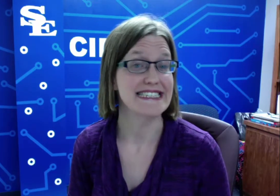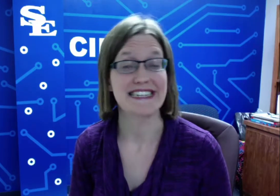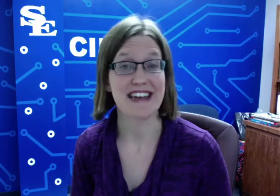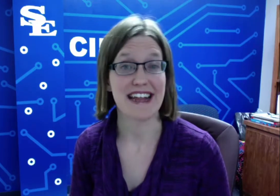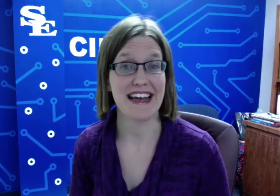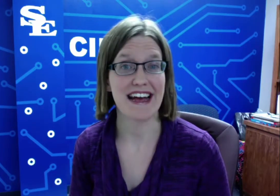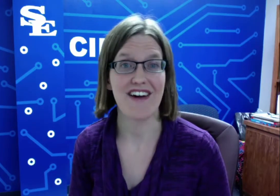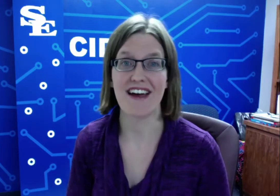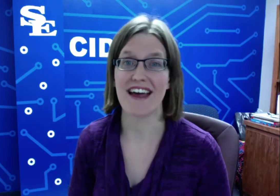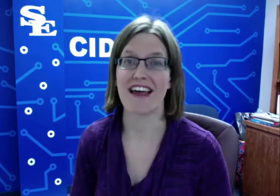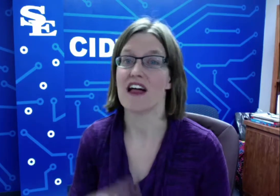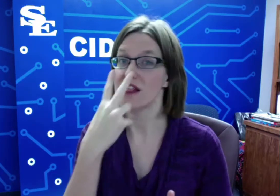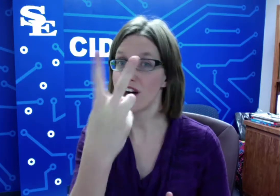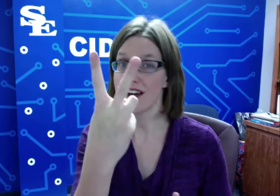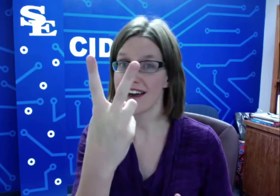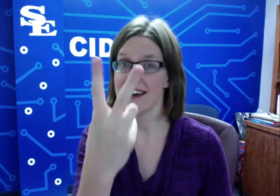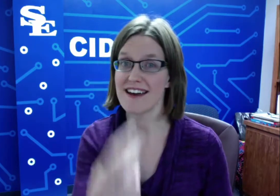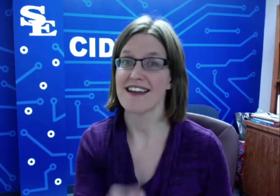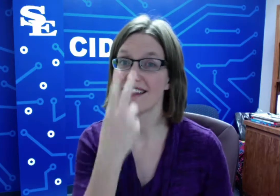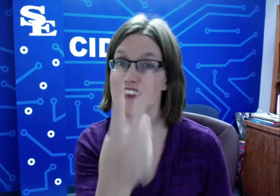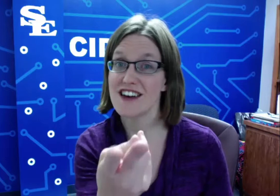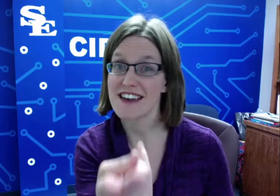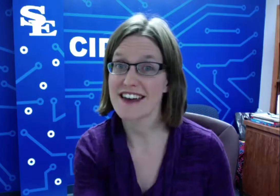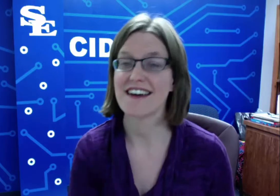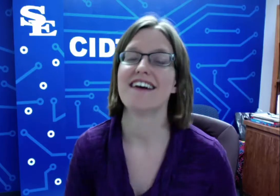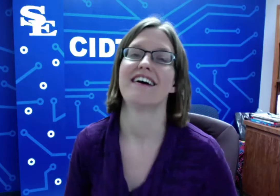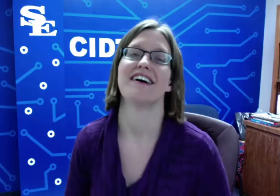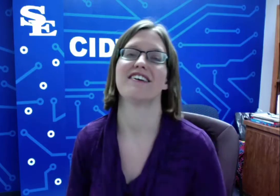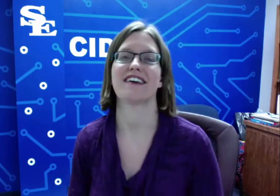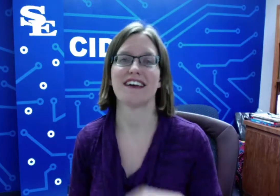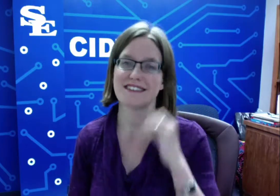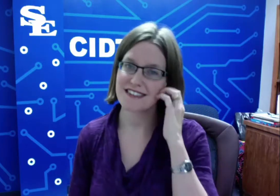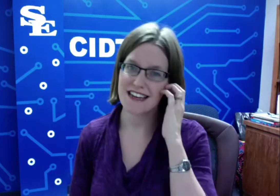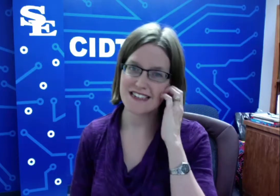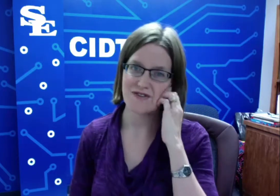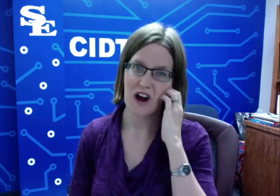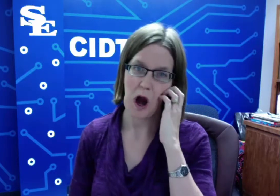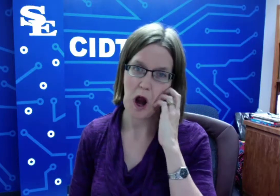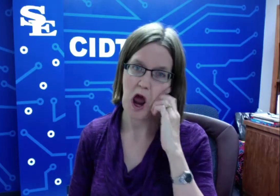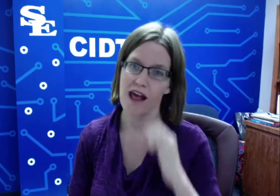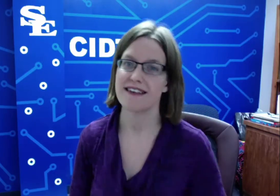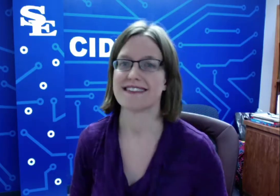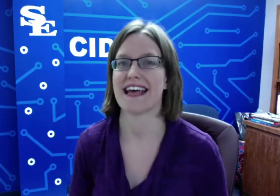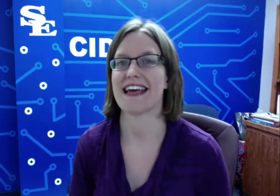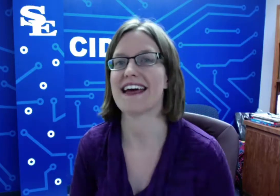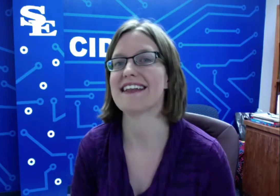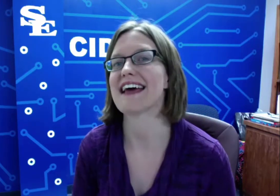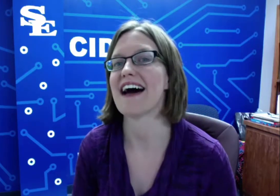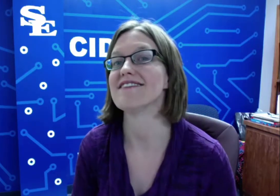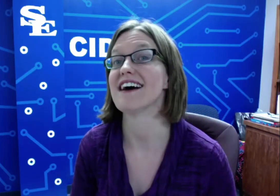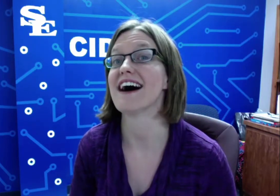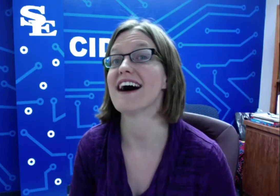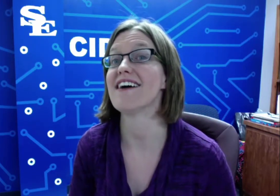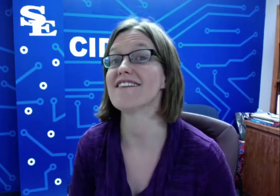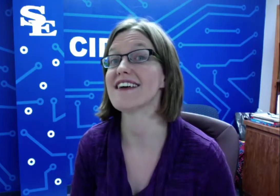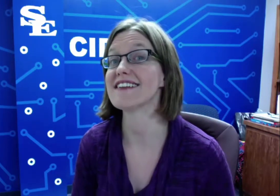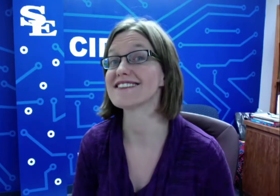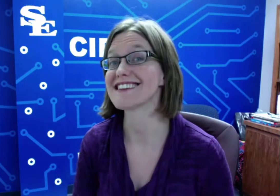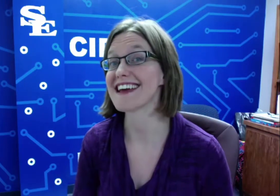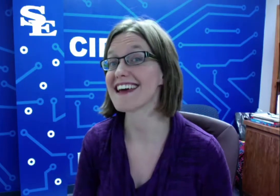Did you get it? Okay, look. Look. Okay, here's the next word. Say it out loud. Did you get